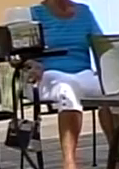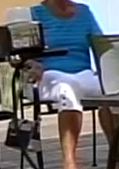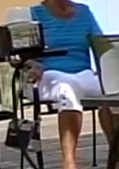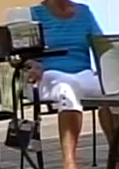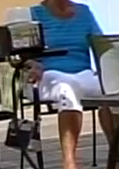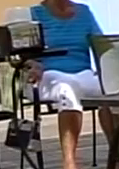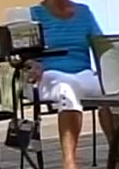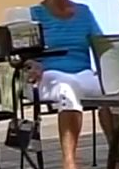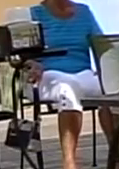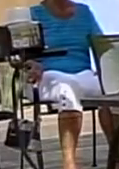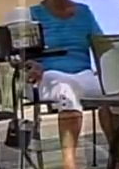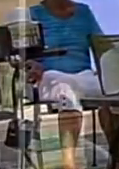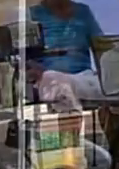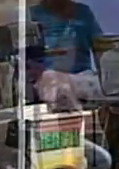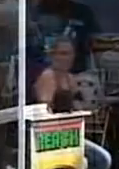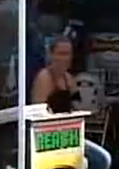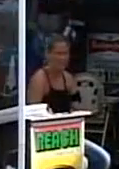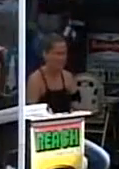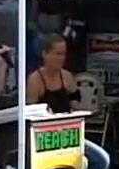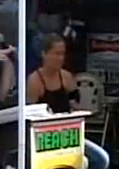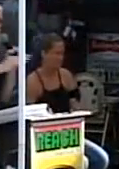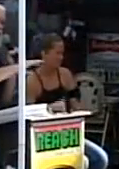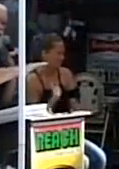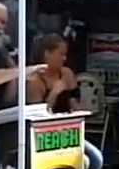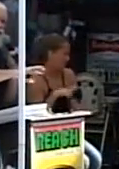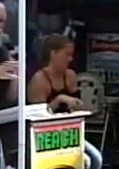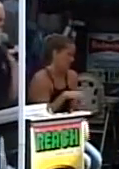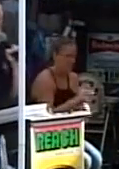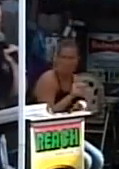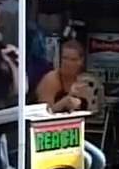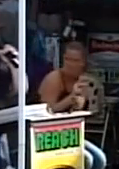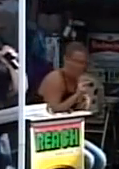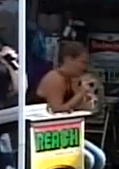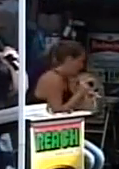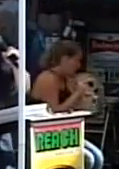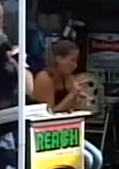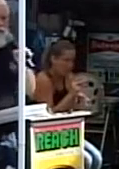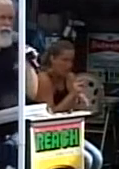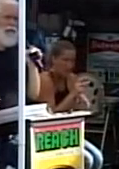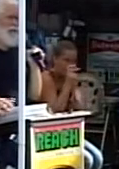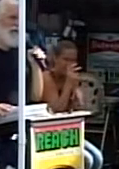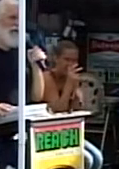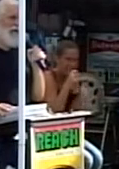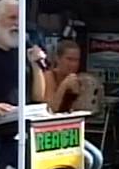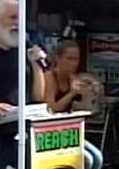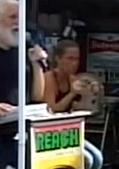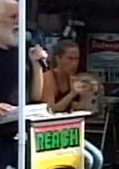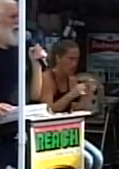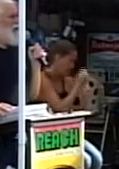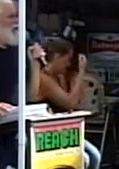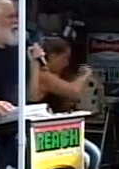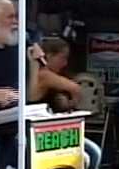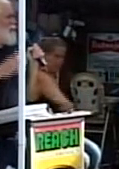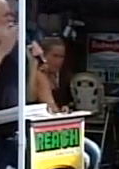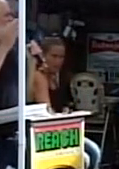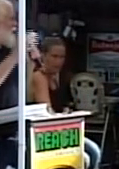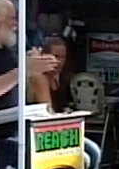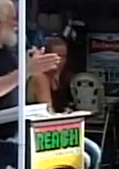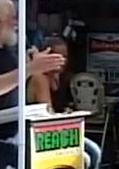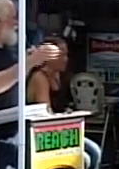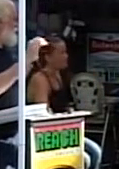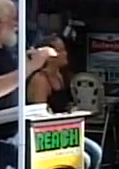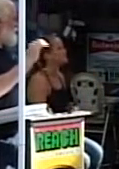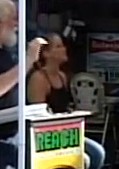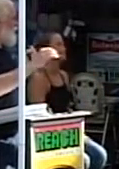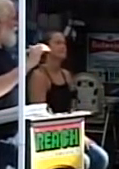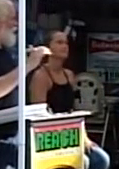things, I better watch out because Satan's trying to attack me. I want to remove that from your vocabulary. If you're